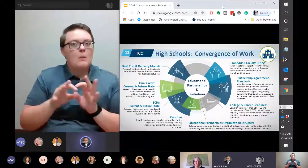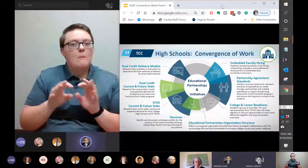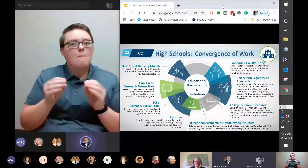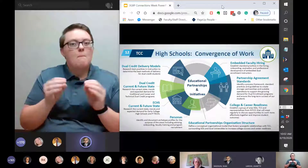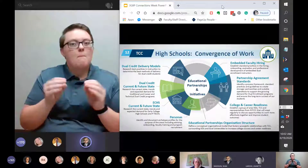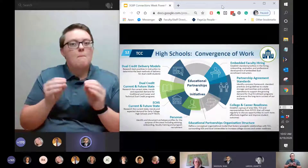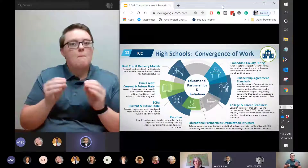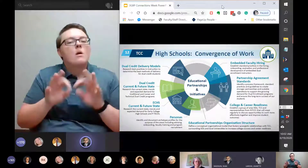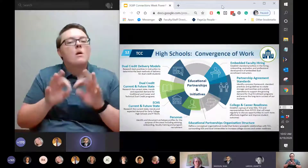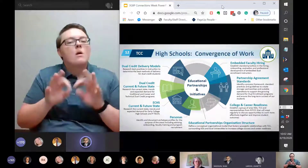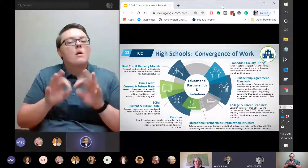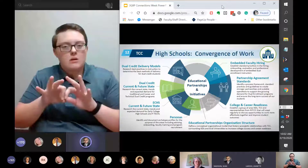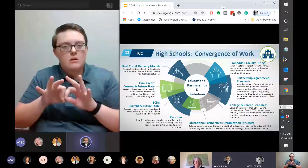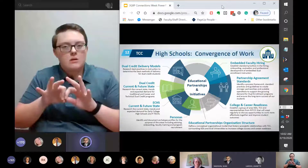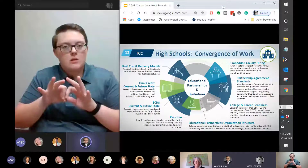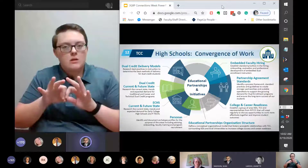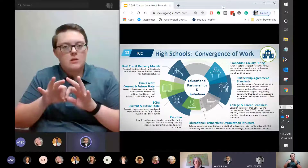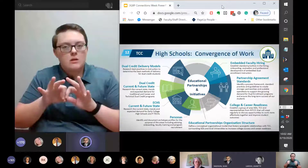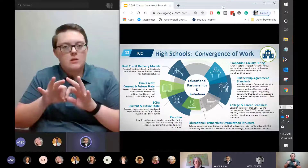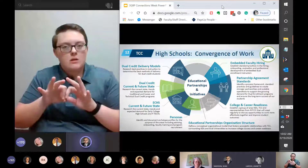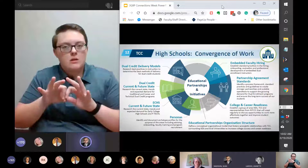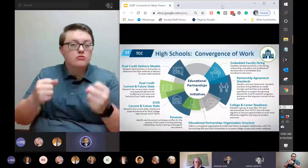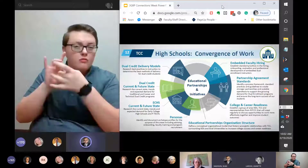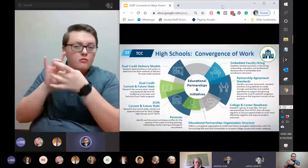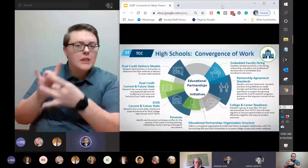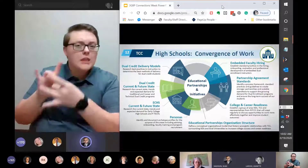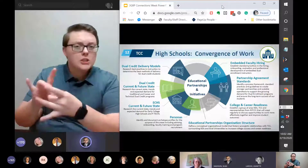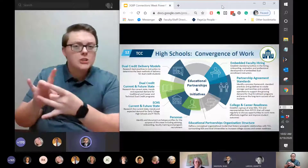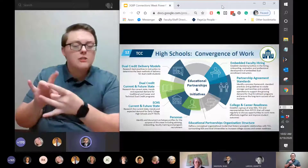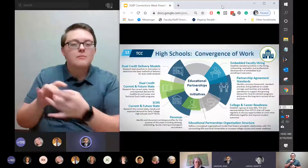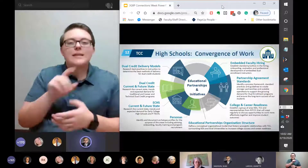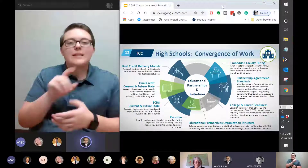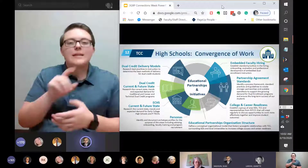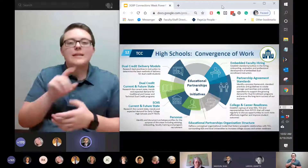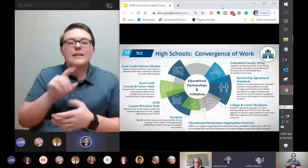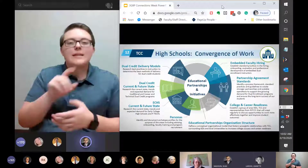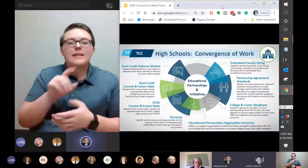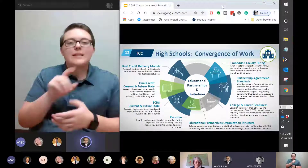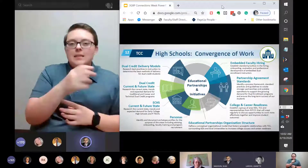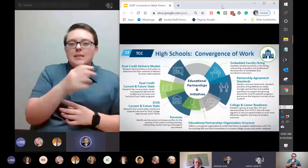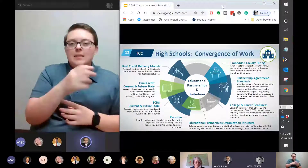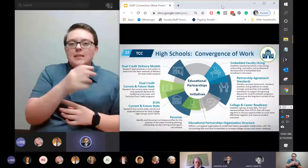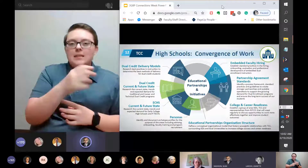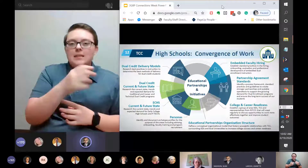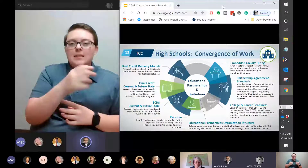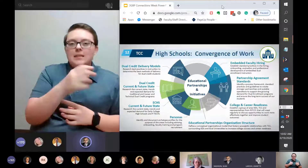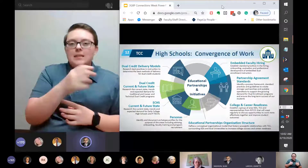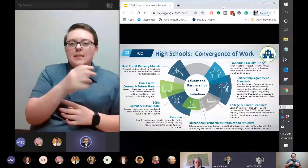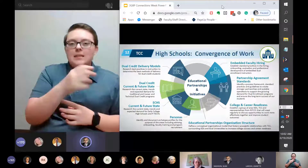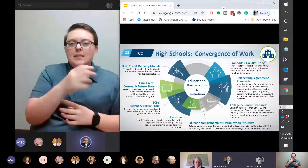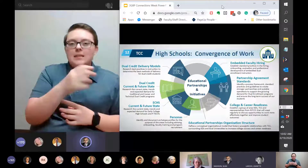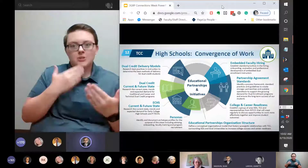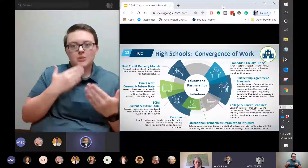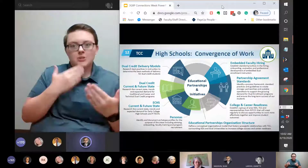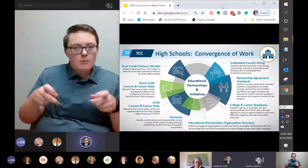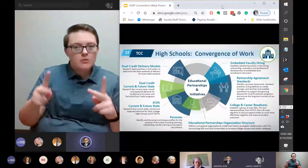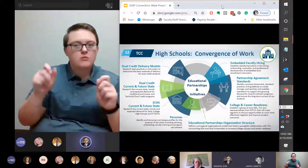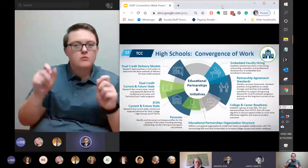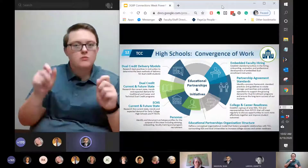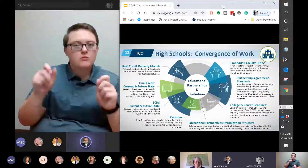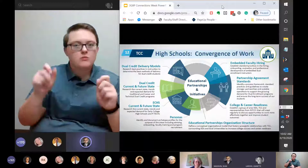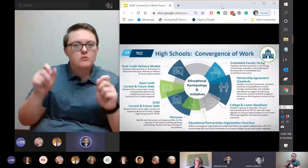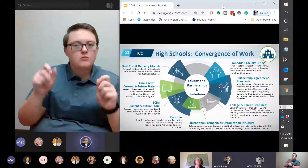high school's principal, TCC, will have an opportunity to make a difference in our community as a catalyst for educational and